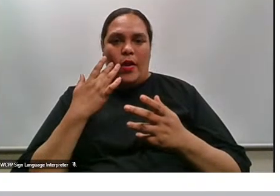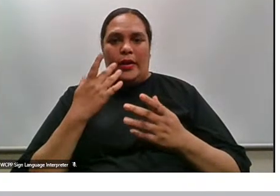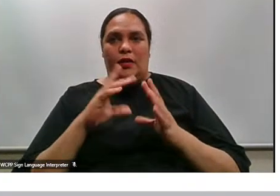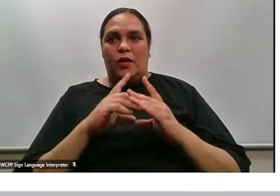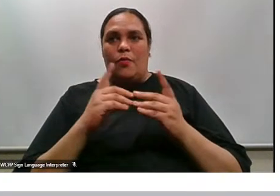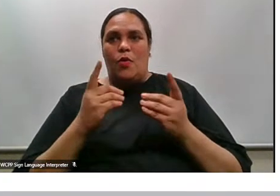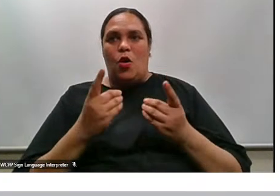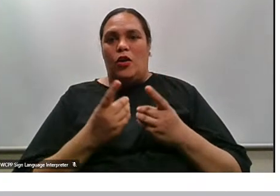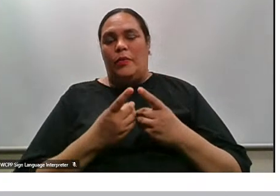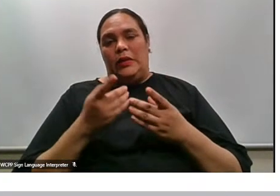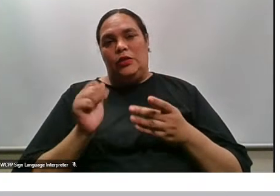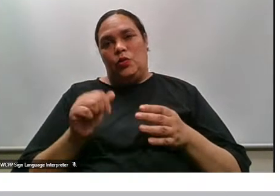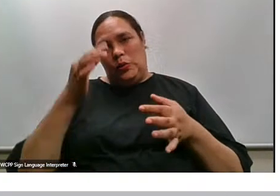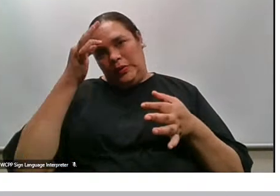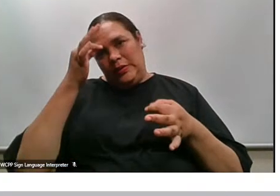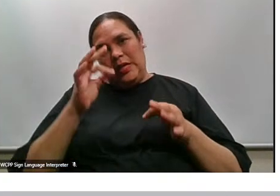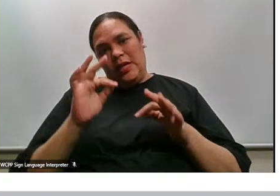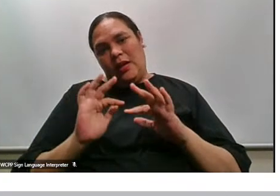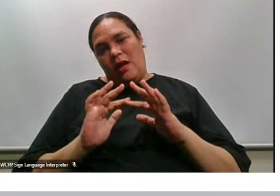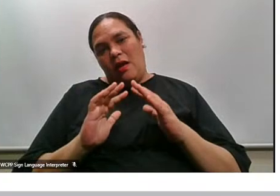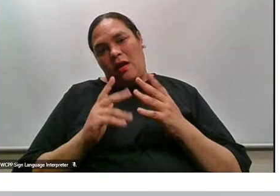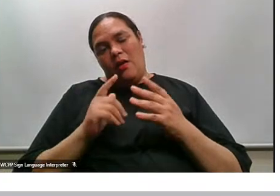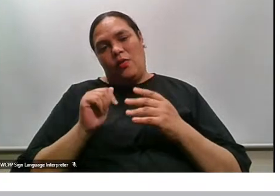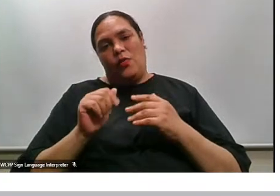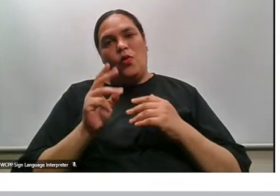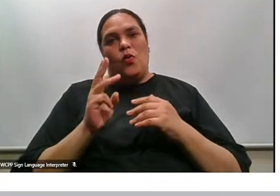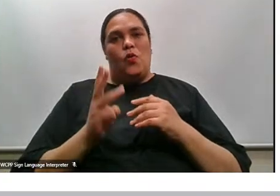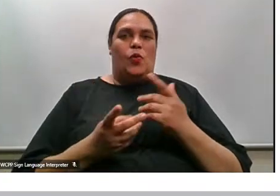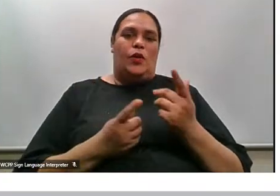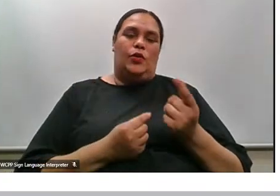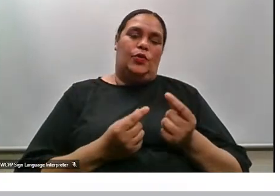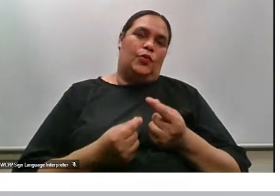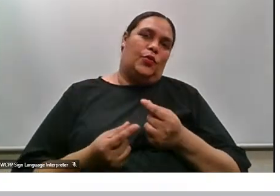department has decided how it's going to deal